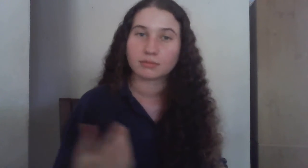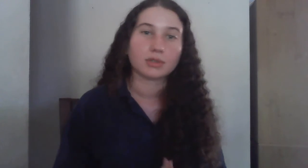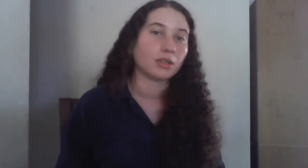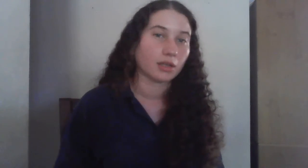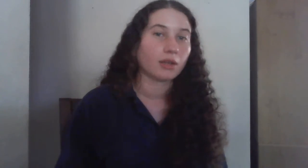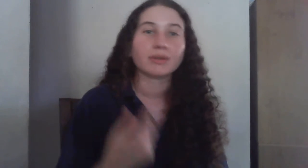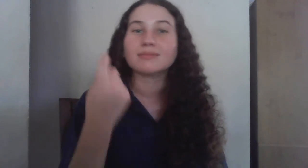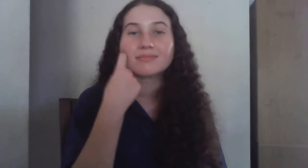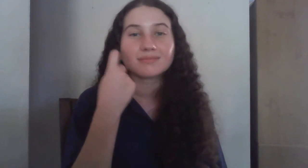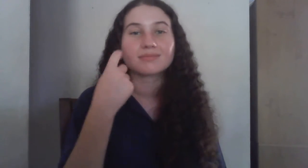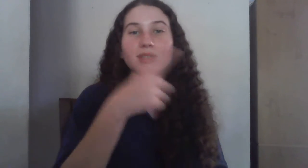And then the other one.